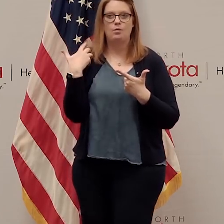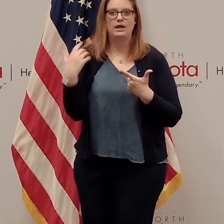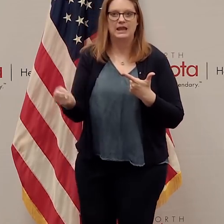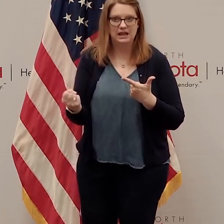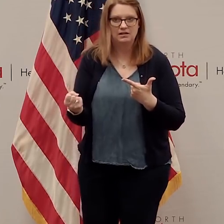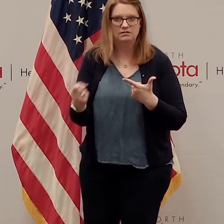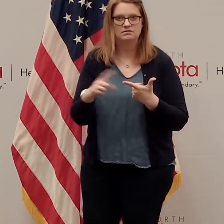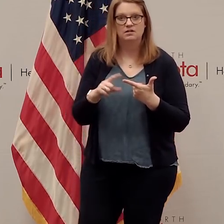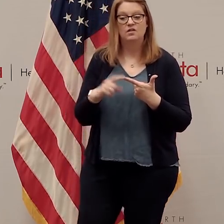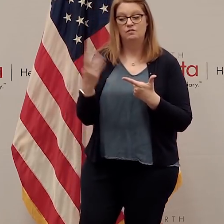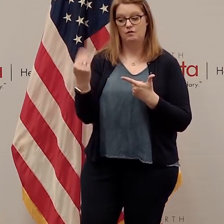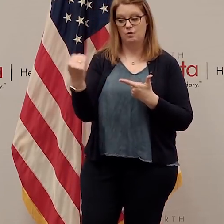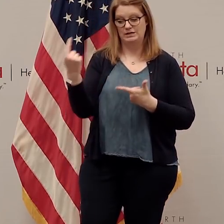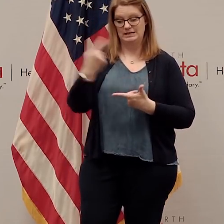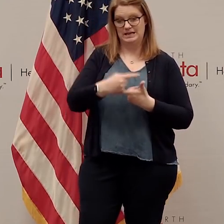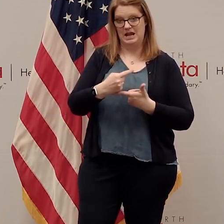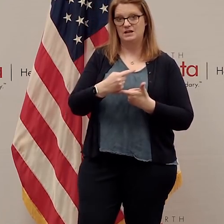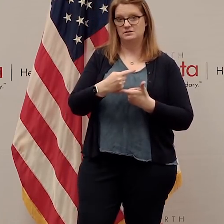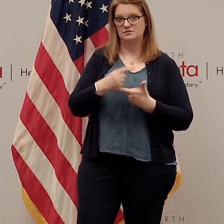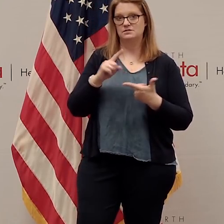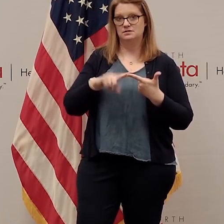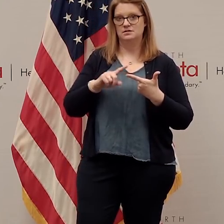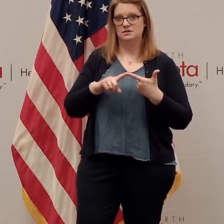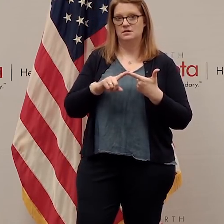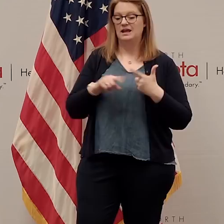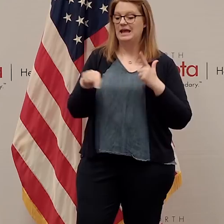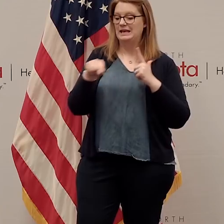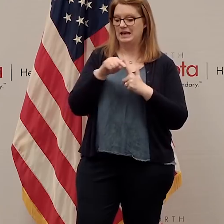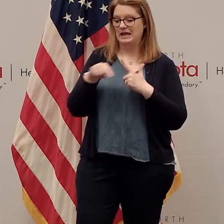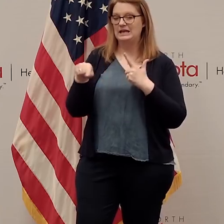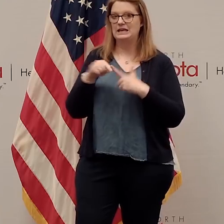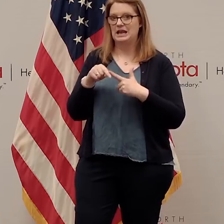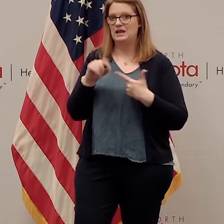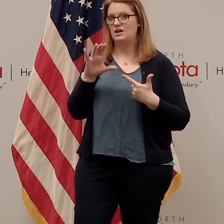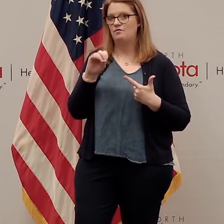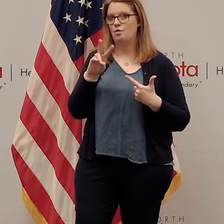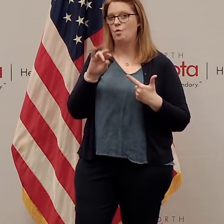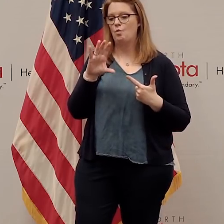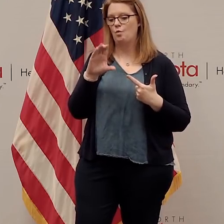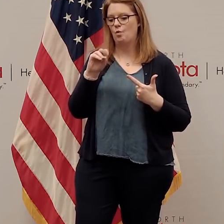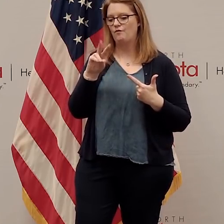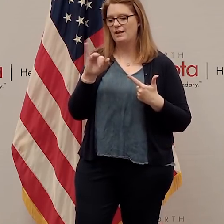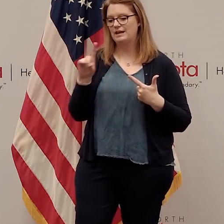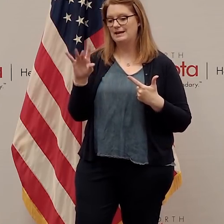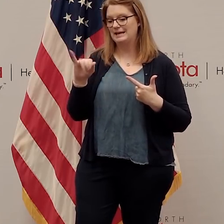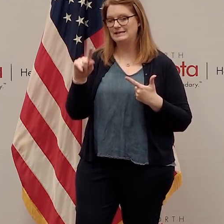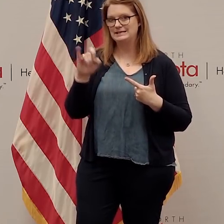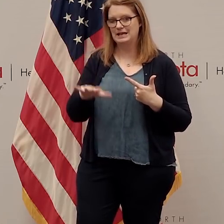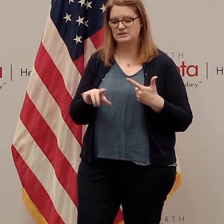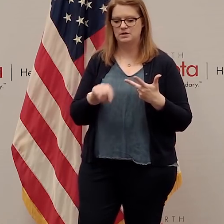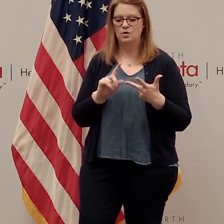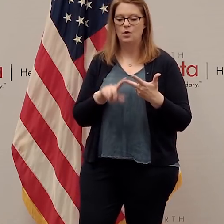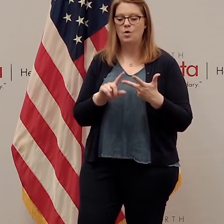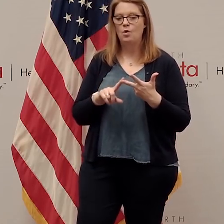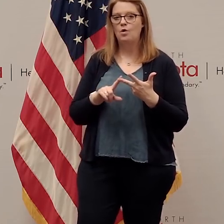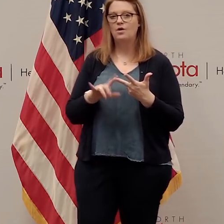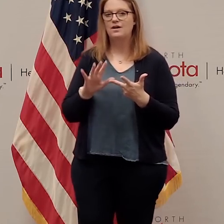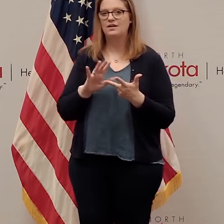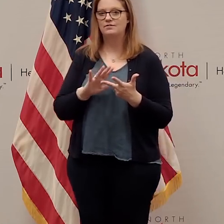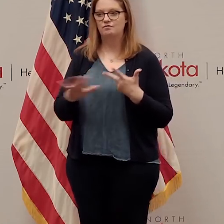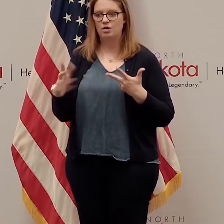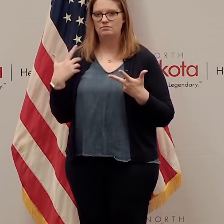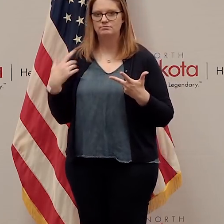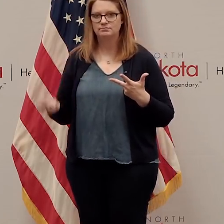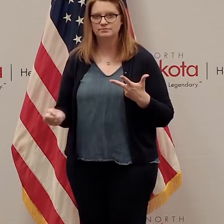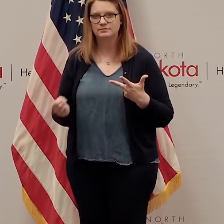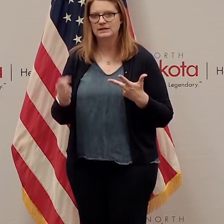least 14 days with a subsequently negative COVID-19 test, or have complete resolution of symptoms for